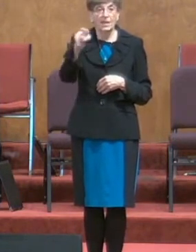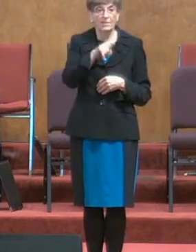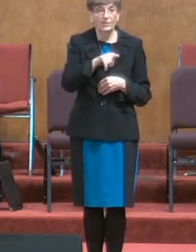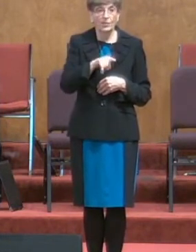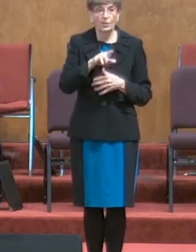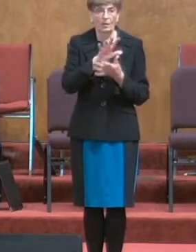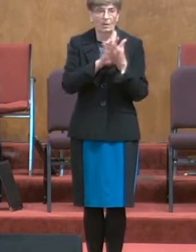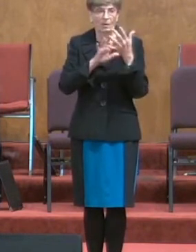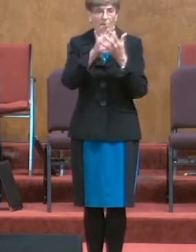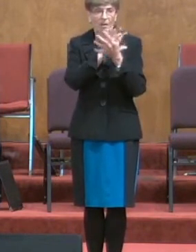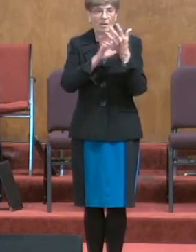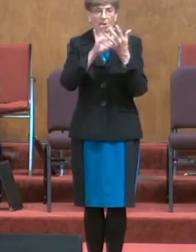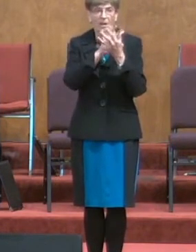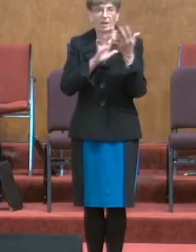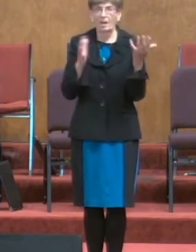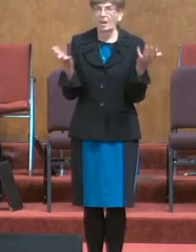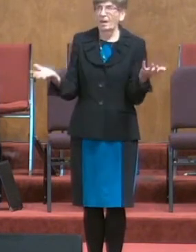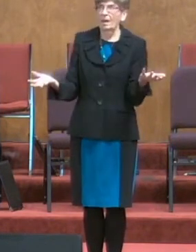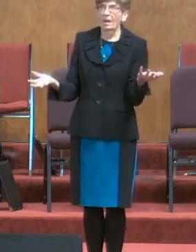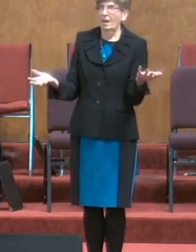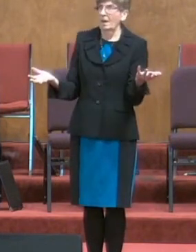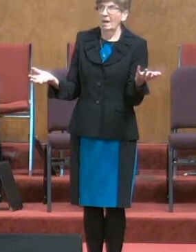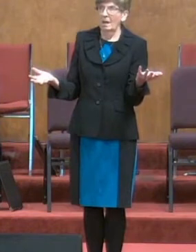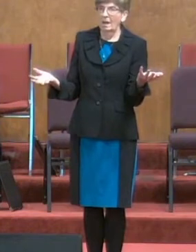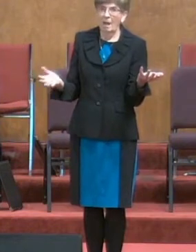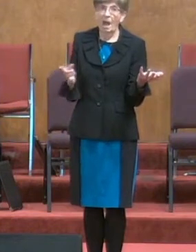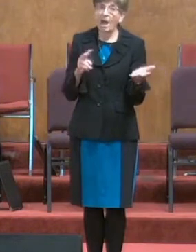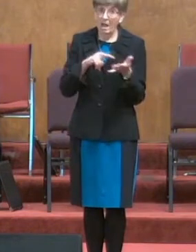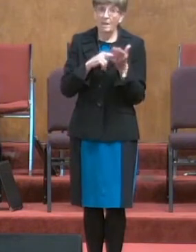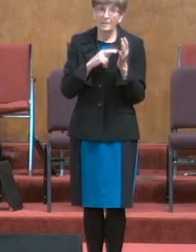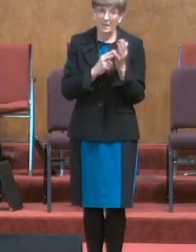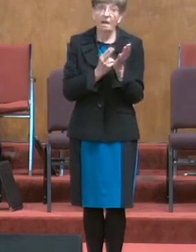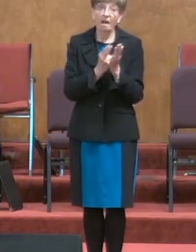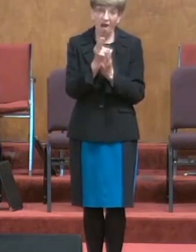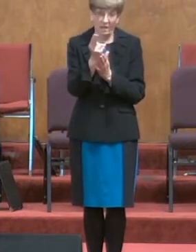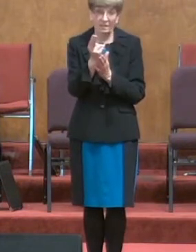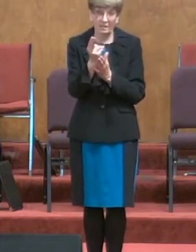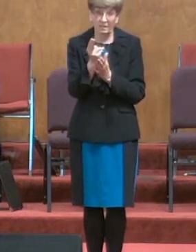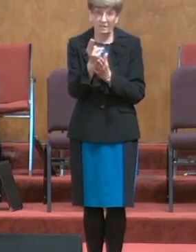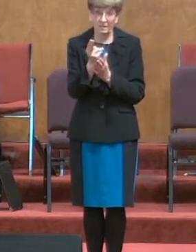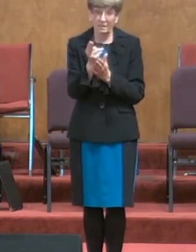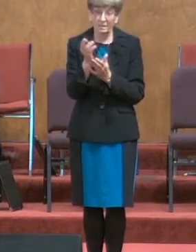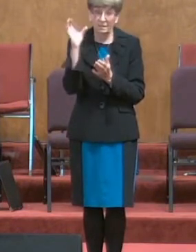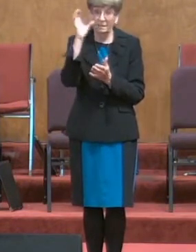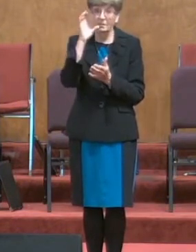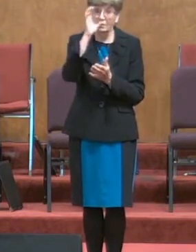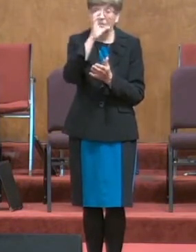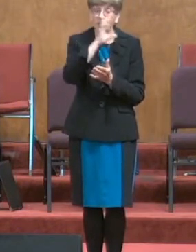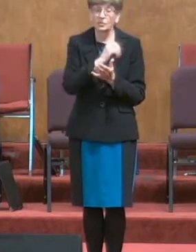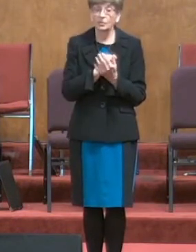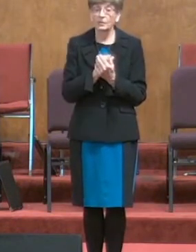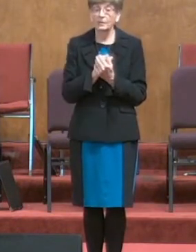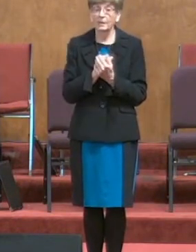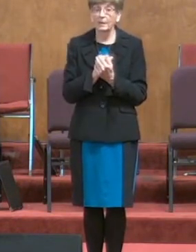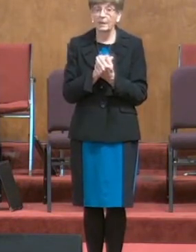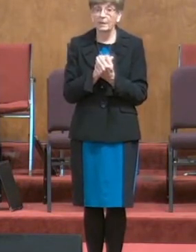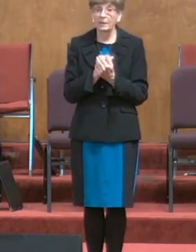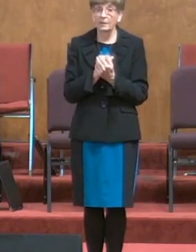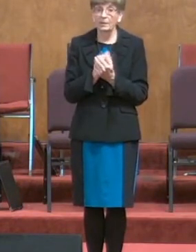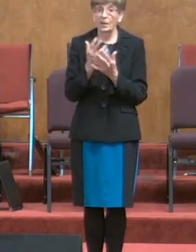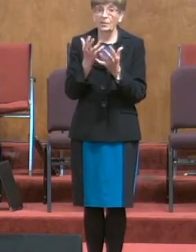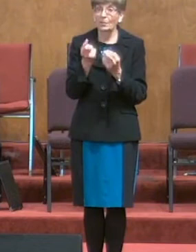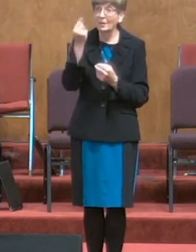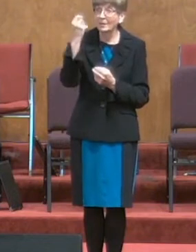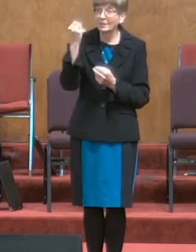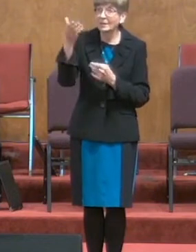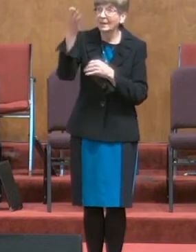those questions, honestly searching the character of God and the Holy Scriptures,